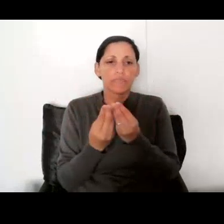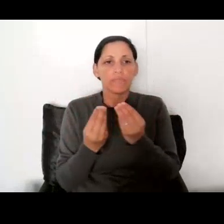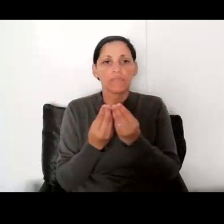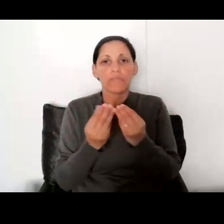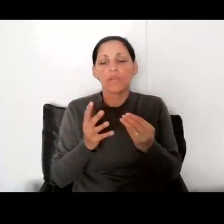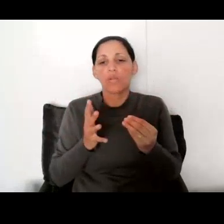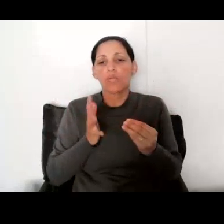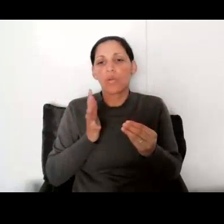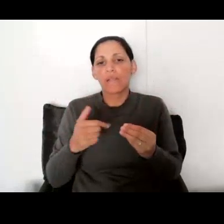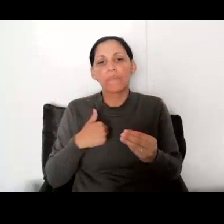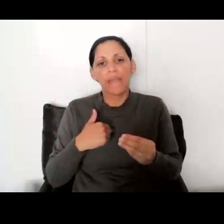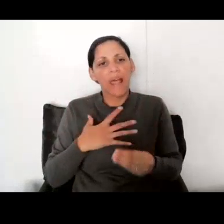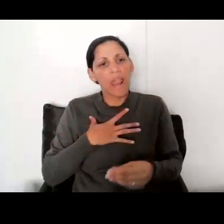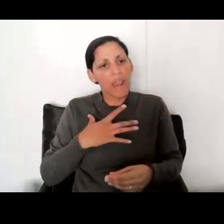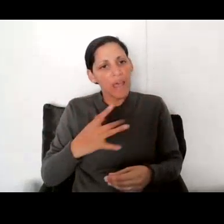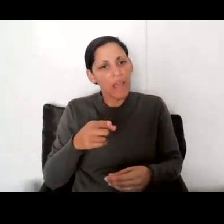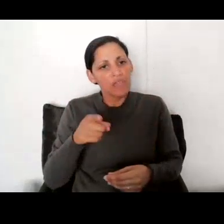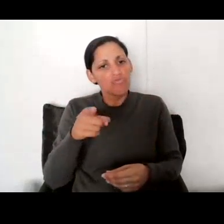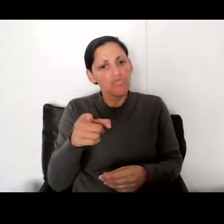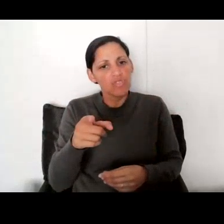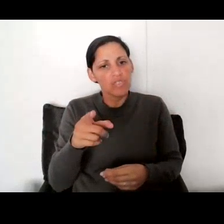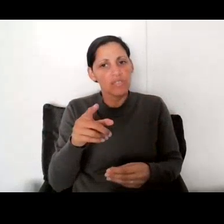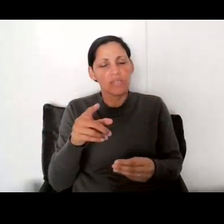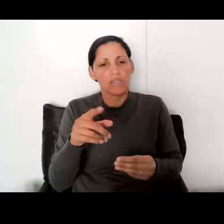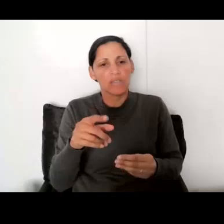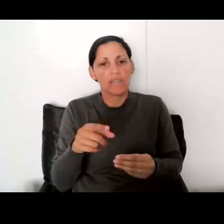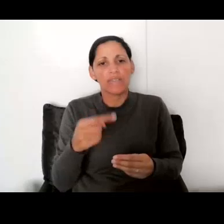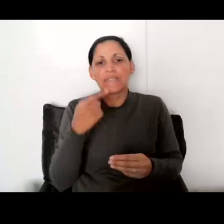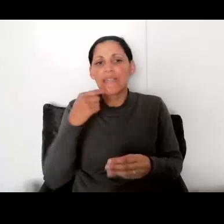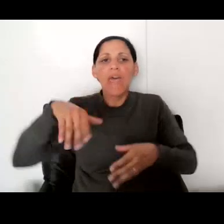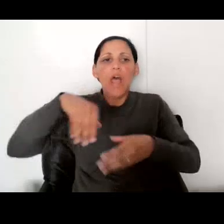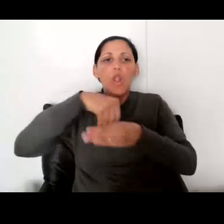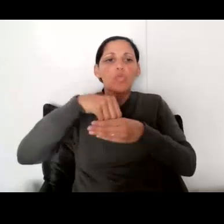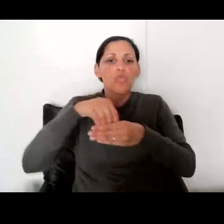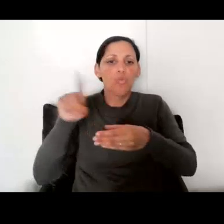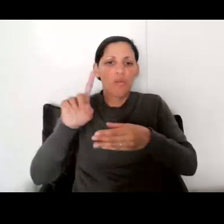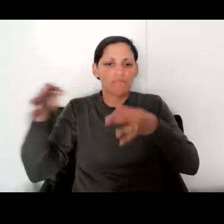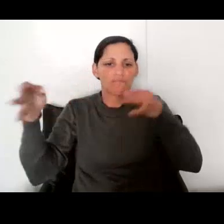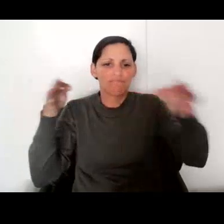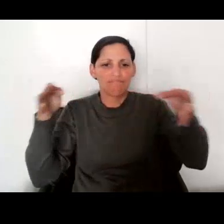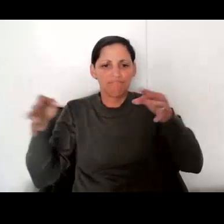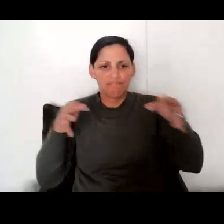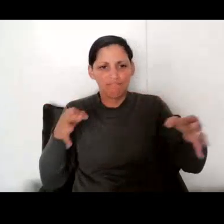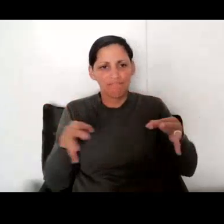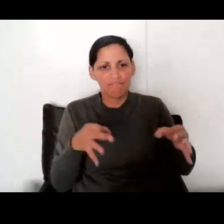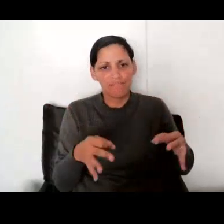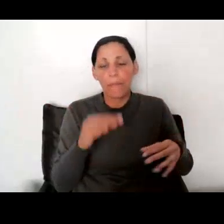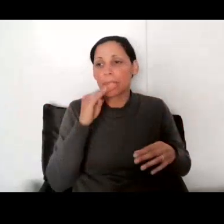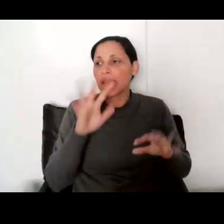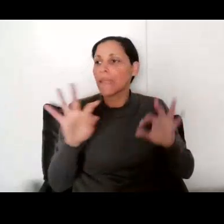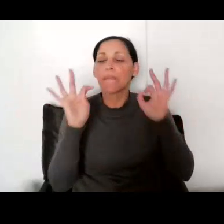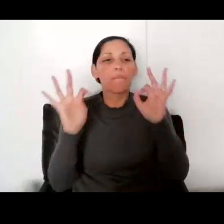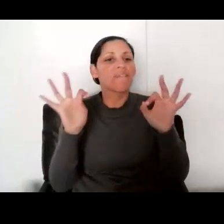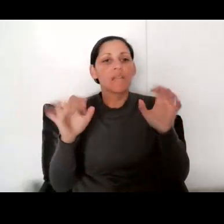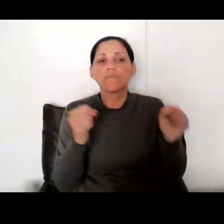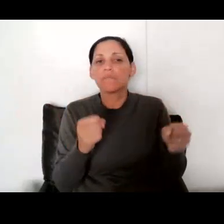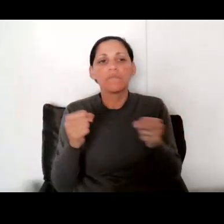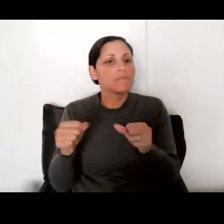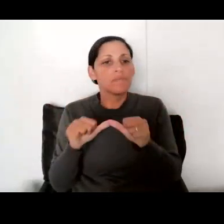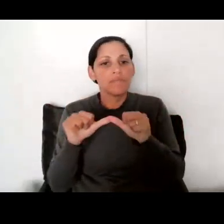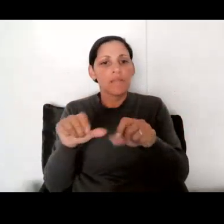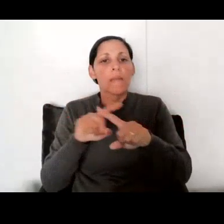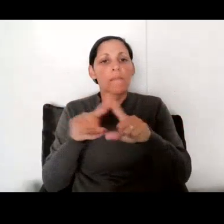liked how she had framed what inclusion is. Like it's not something that's perfect or fixed, but it's an ongoing